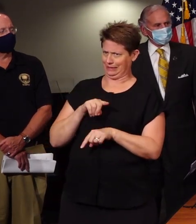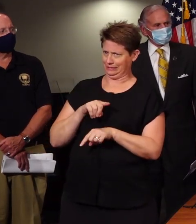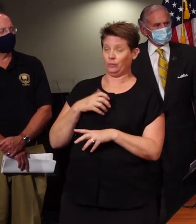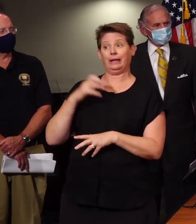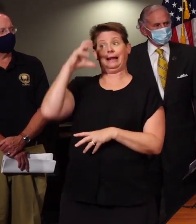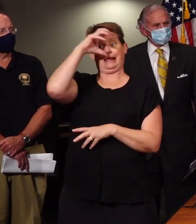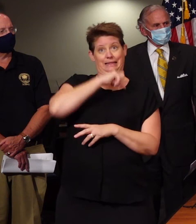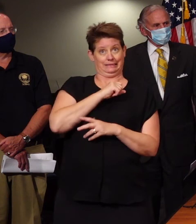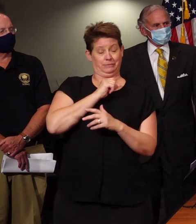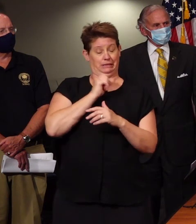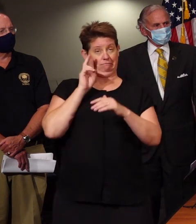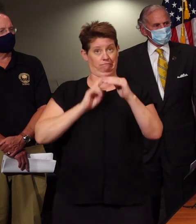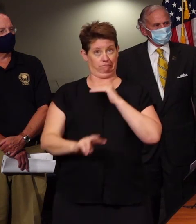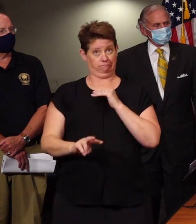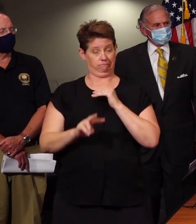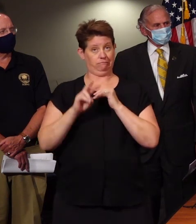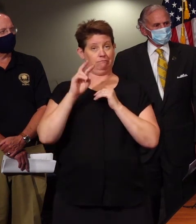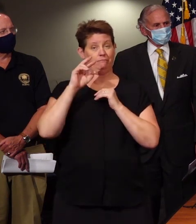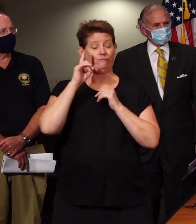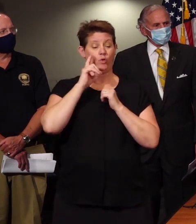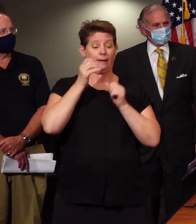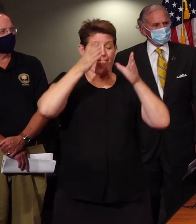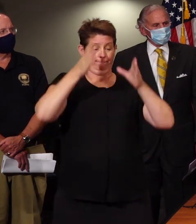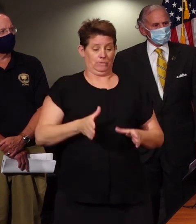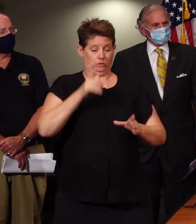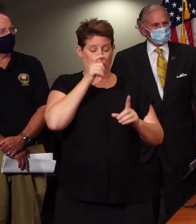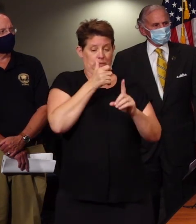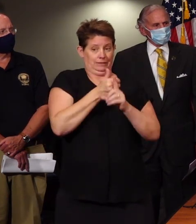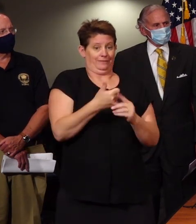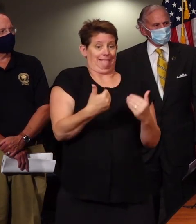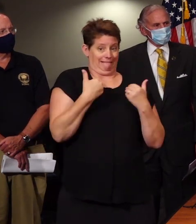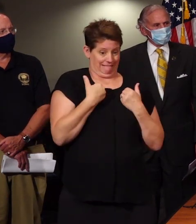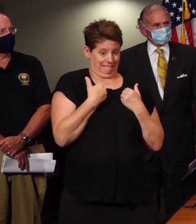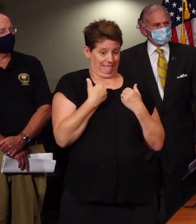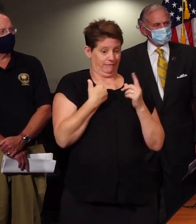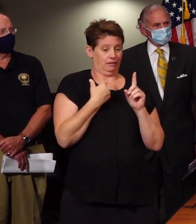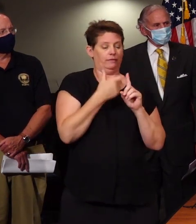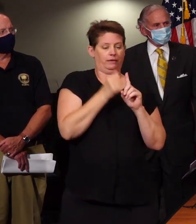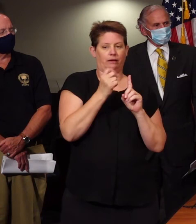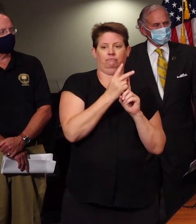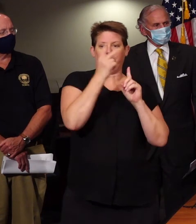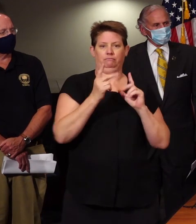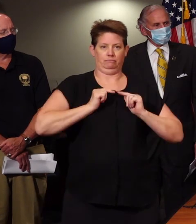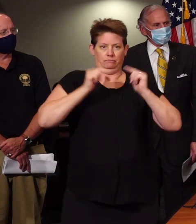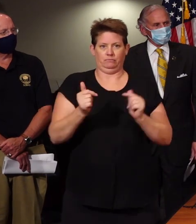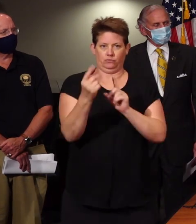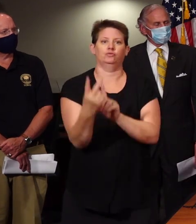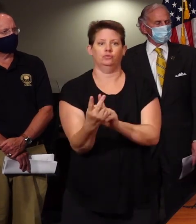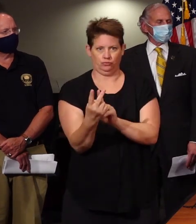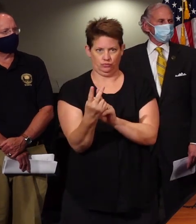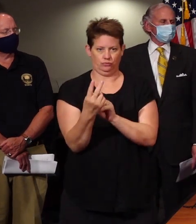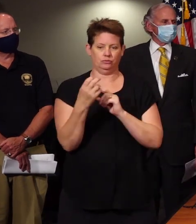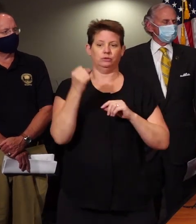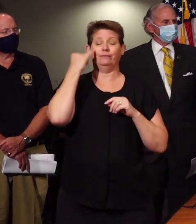estimates that for each case that's infected, they can infect 2 more people. And so for every single